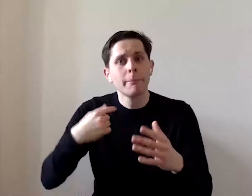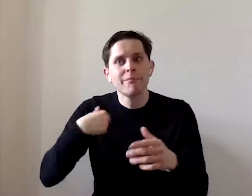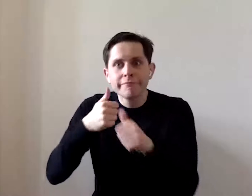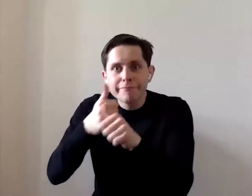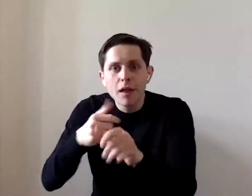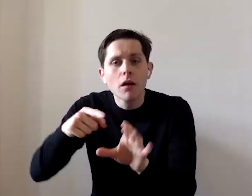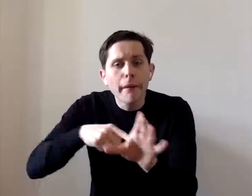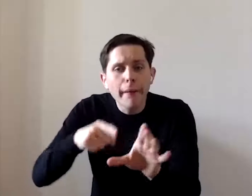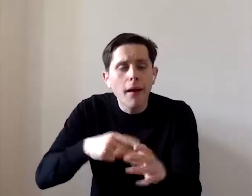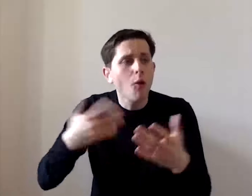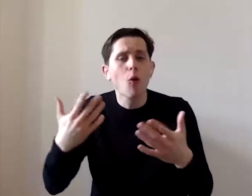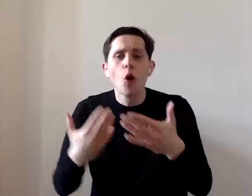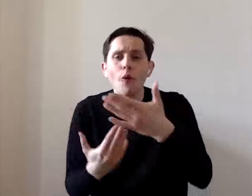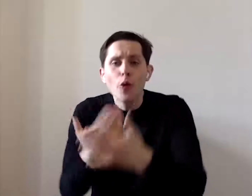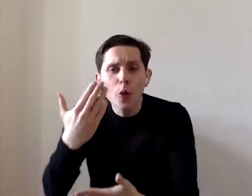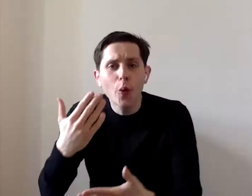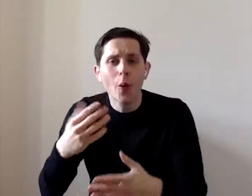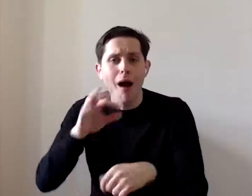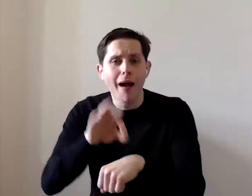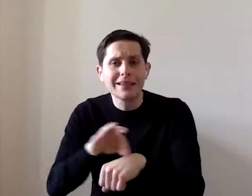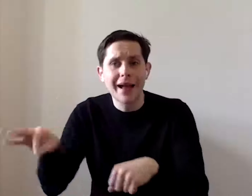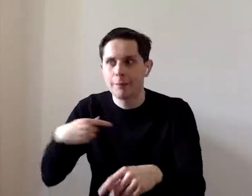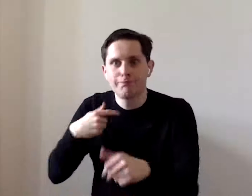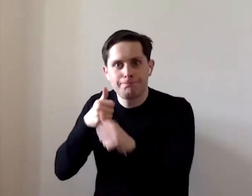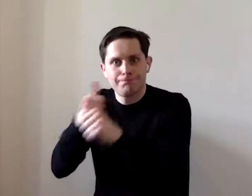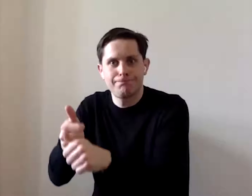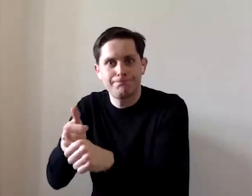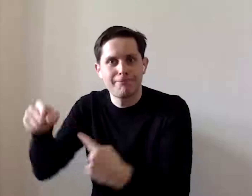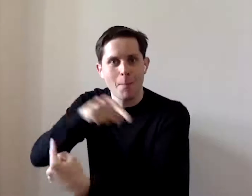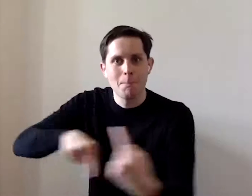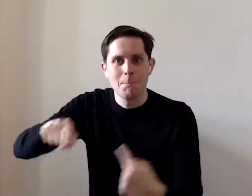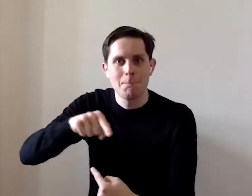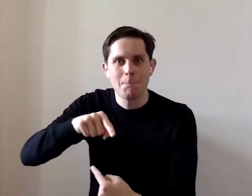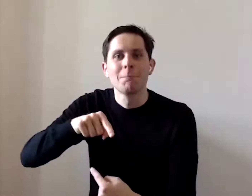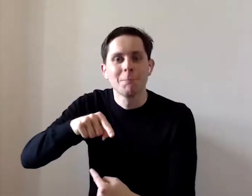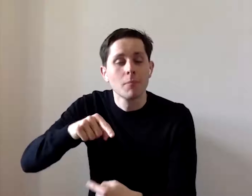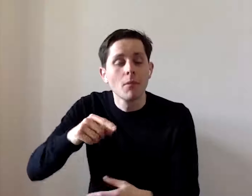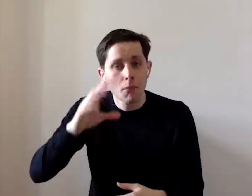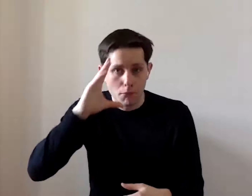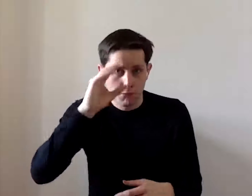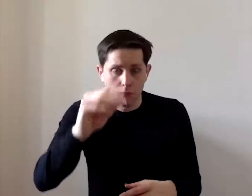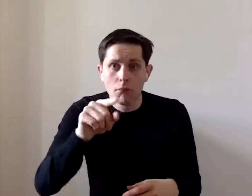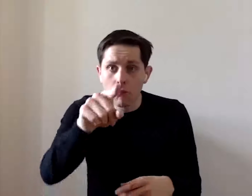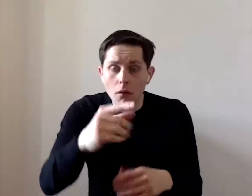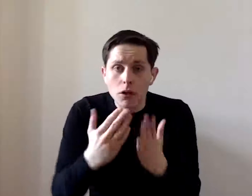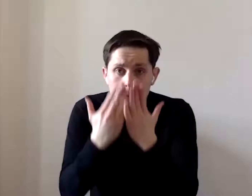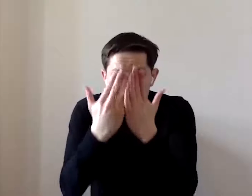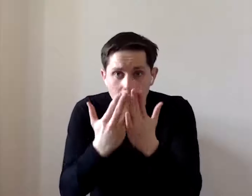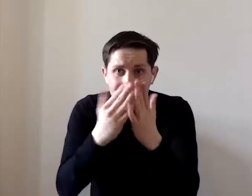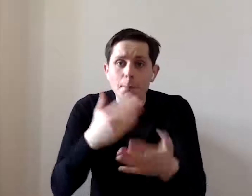career professionals during education and early stages in practice. RIBA membership is free for any student studying in the Part 1